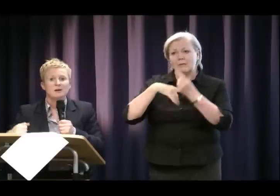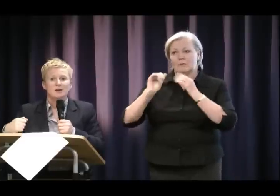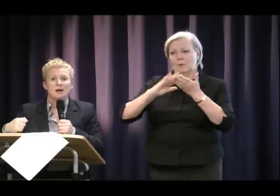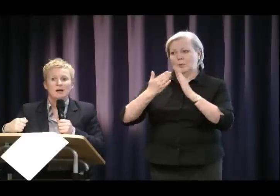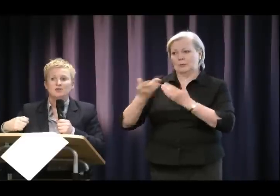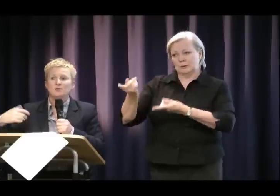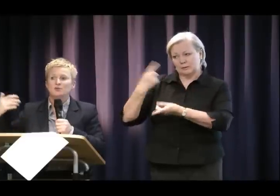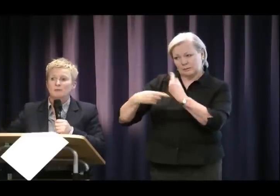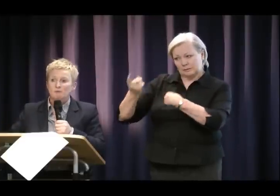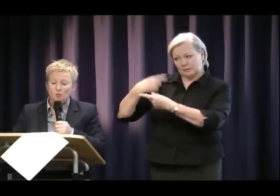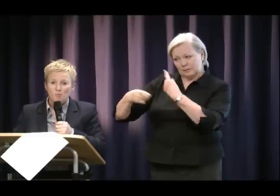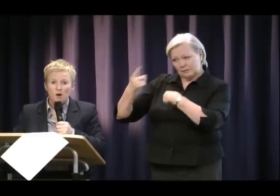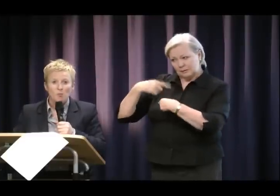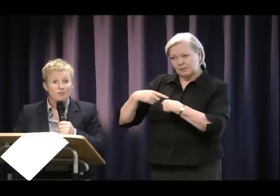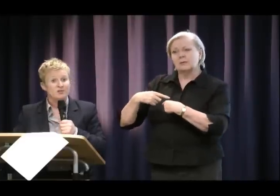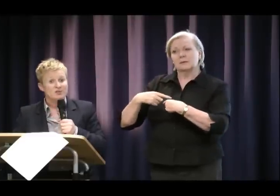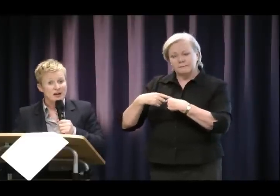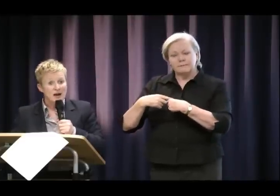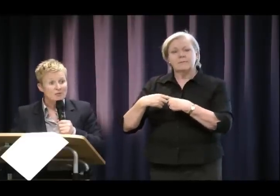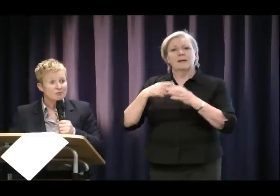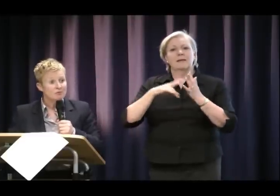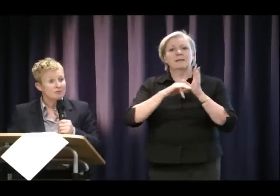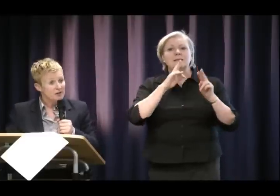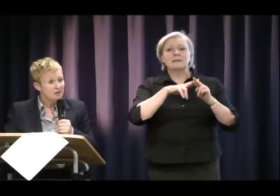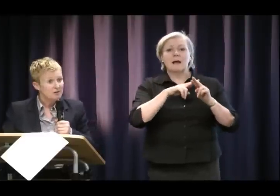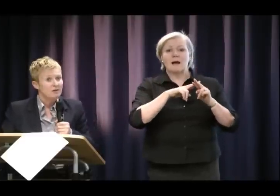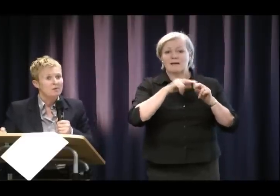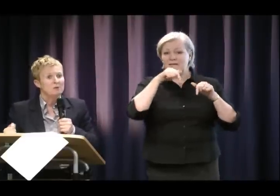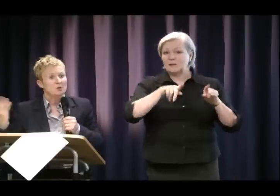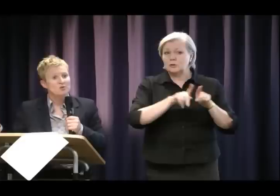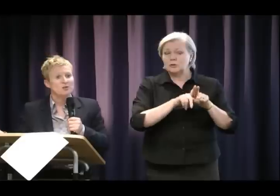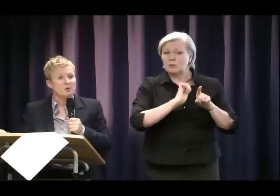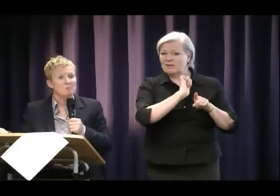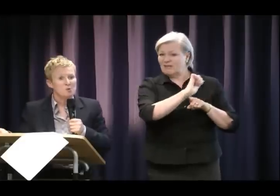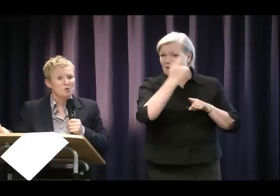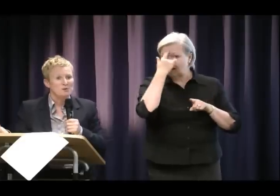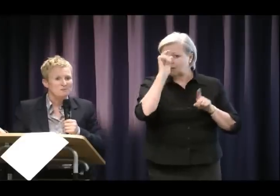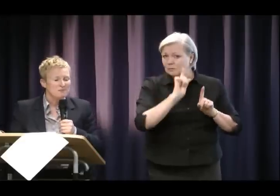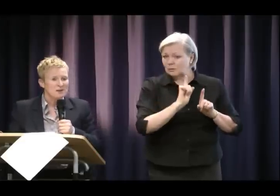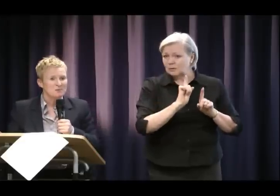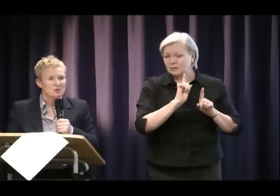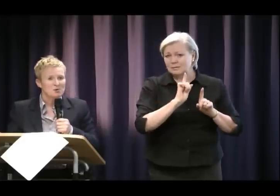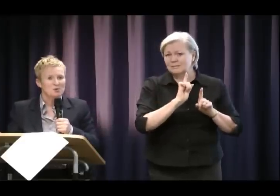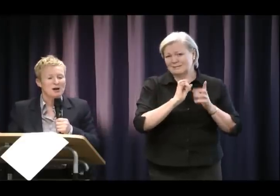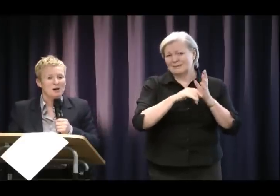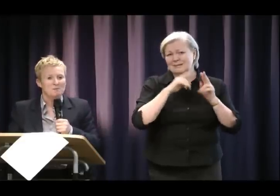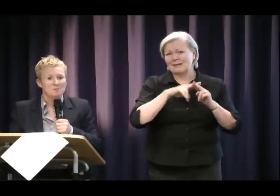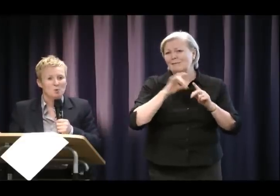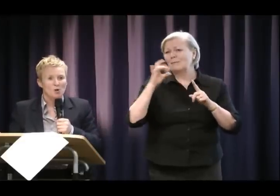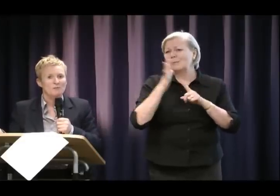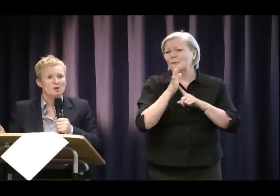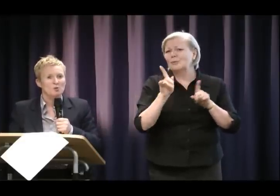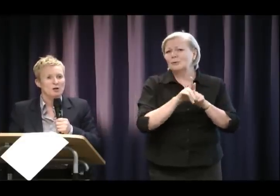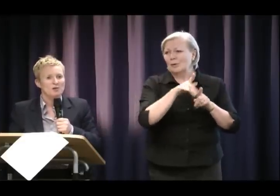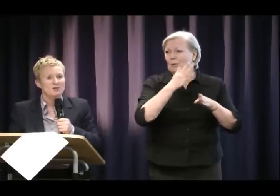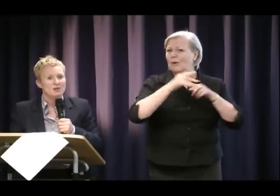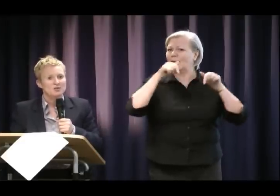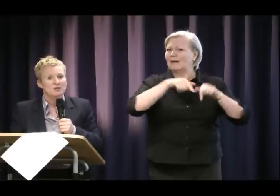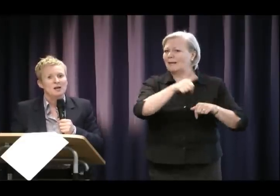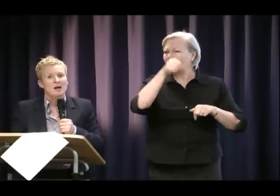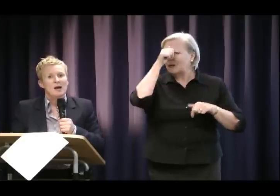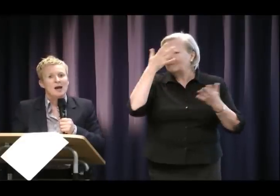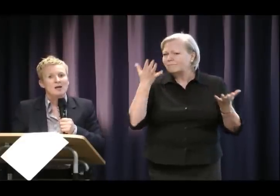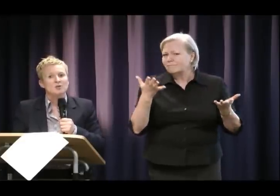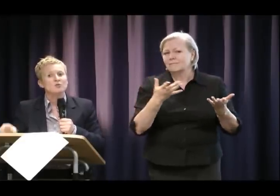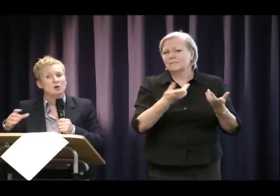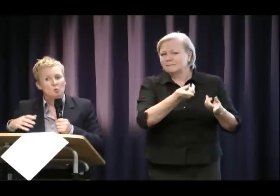community. It's also informed by what the staff think, because they're important people who work in the